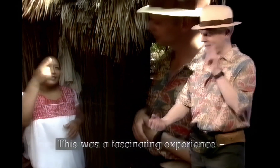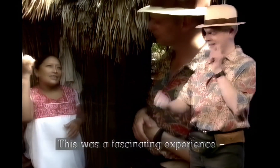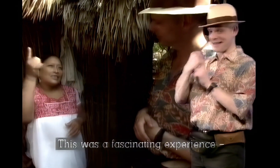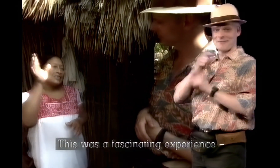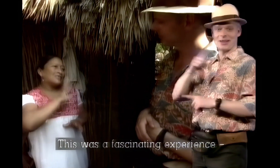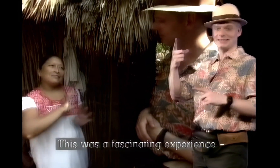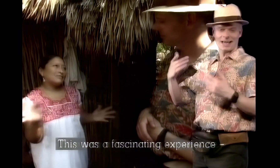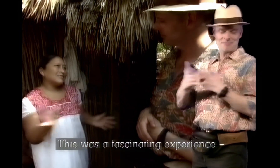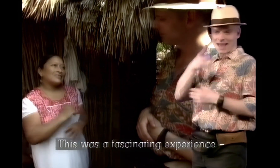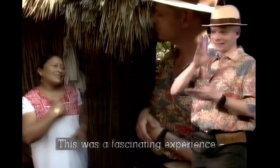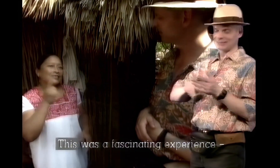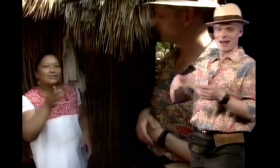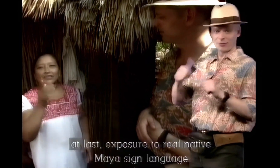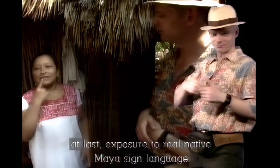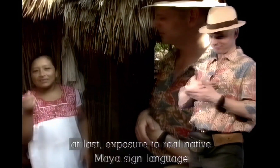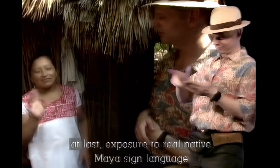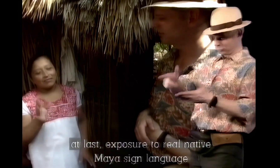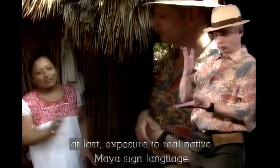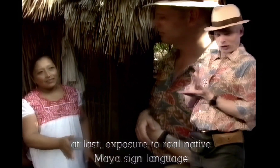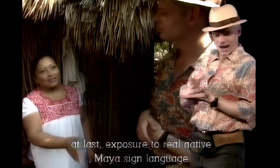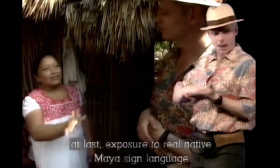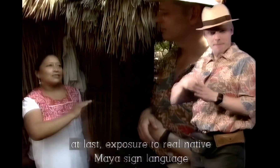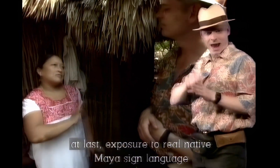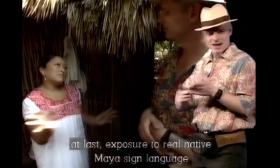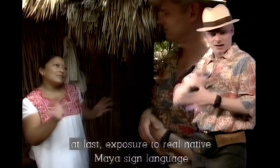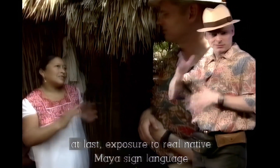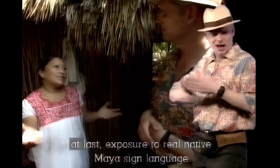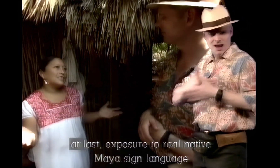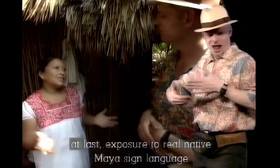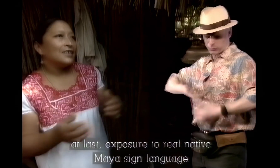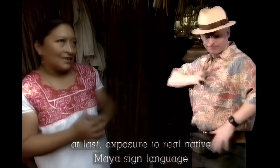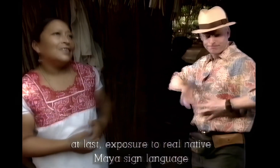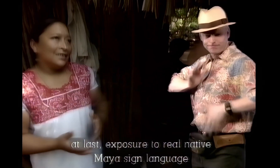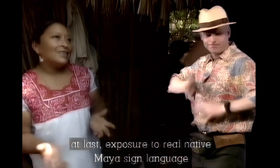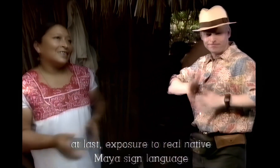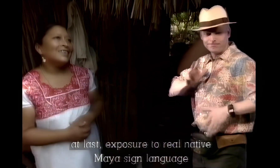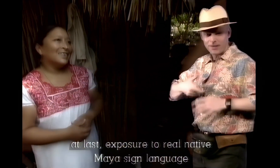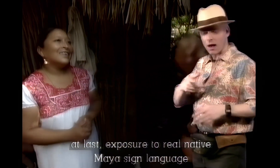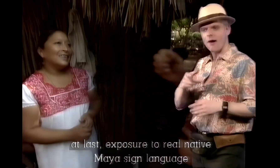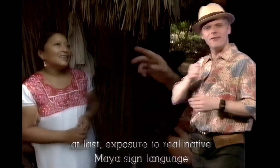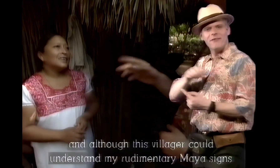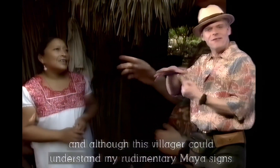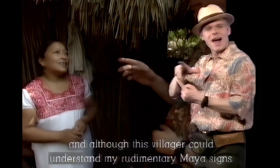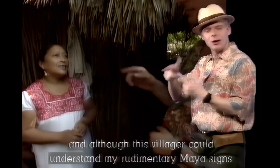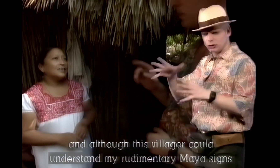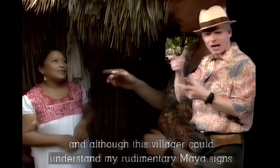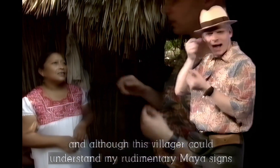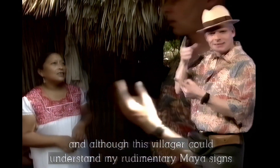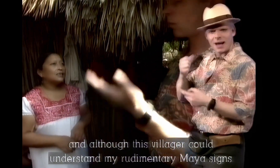This was a fascinating experience. At last, exposure to the real native Maya sign language. And although this villager